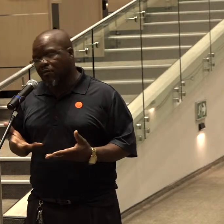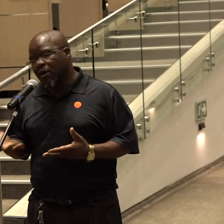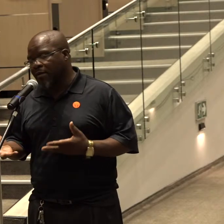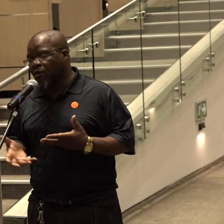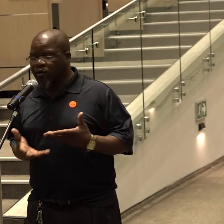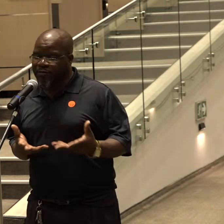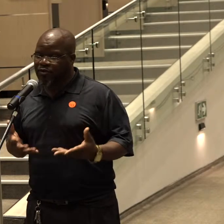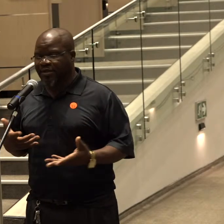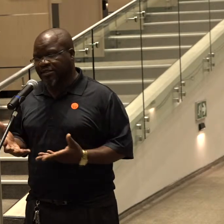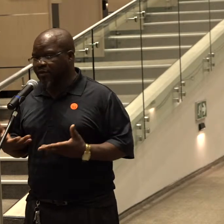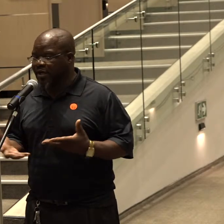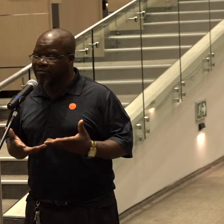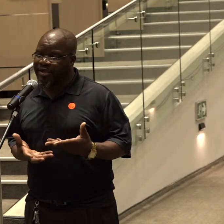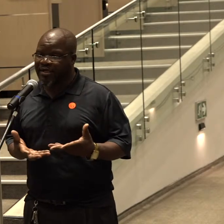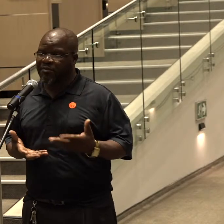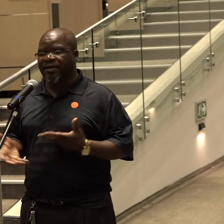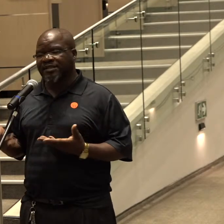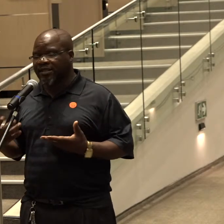foreign